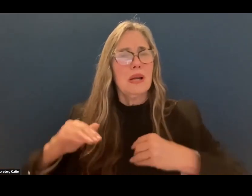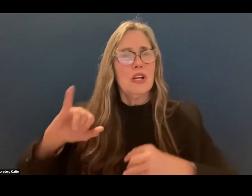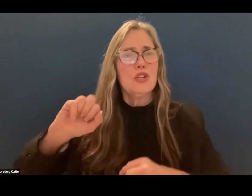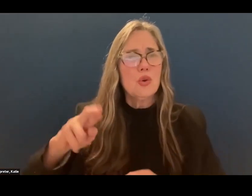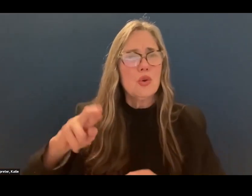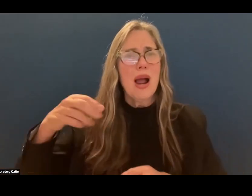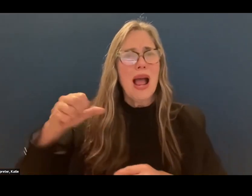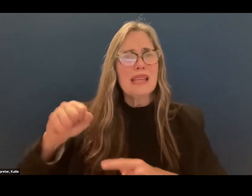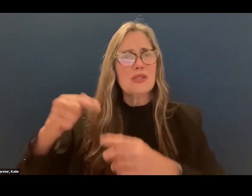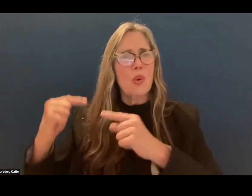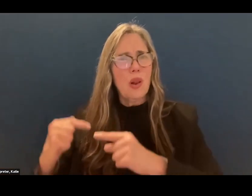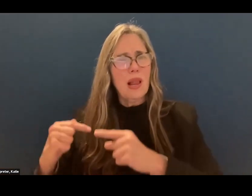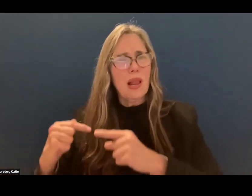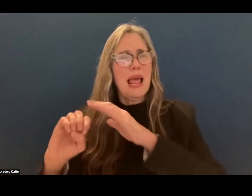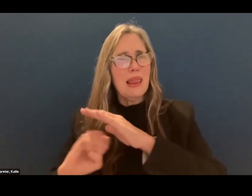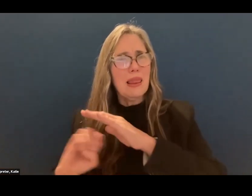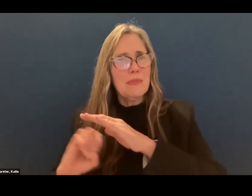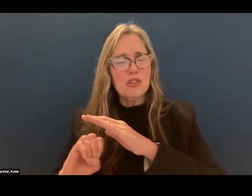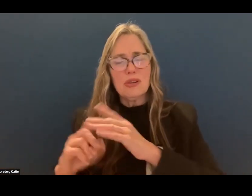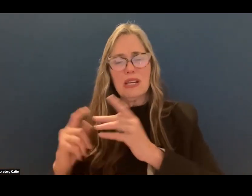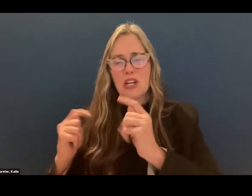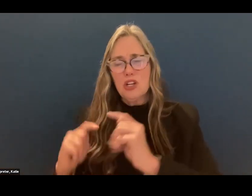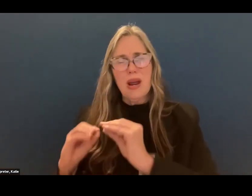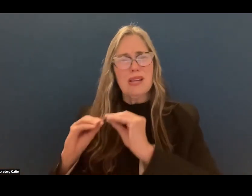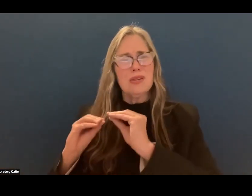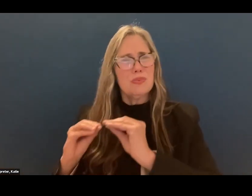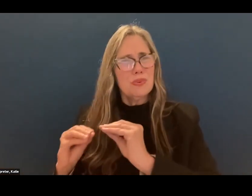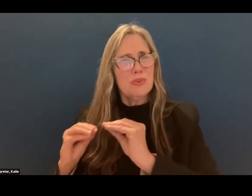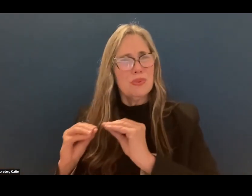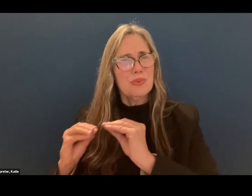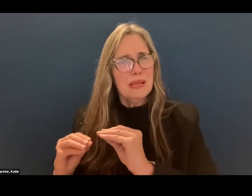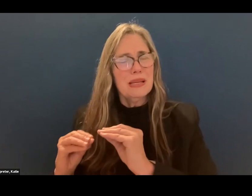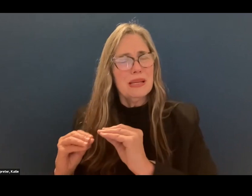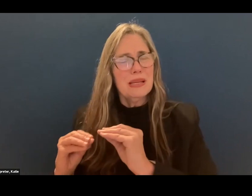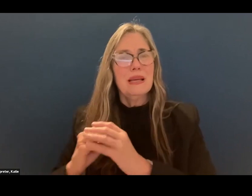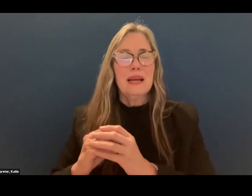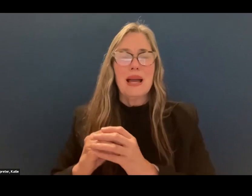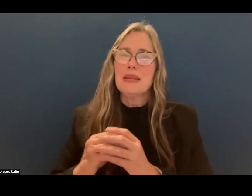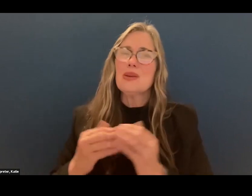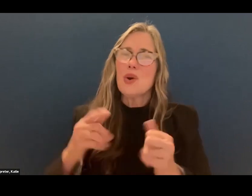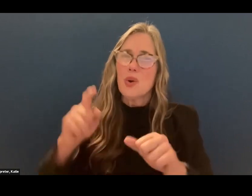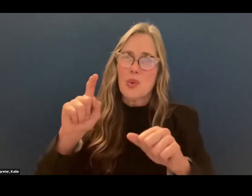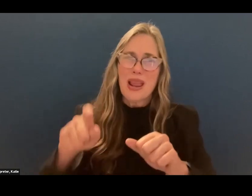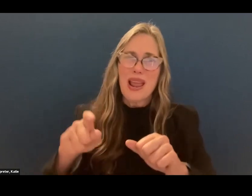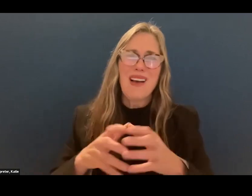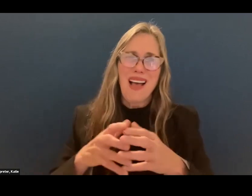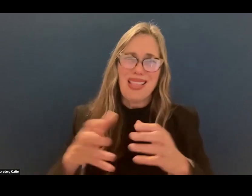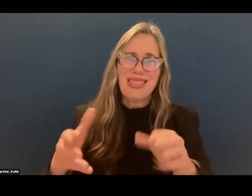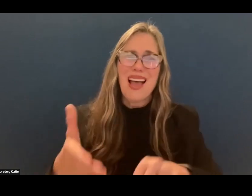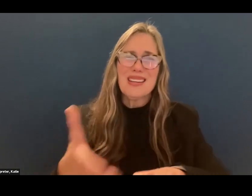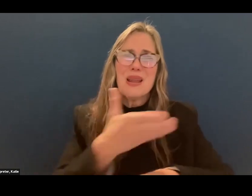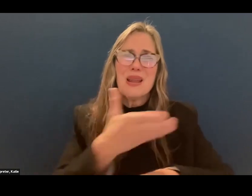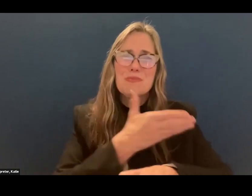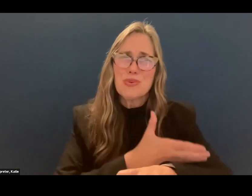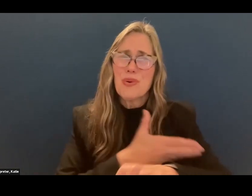with all of the room that we still have to grow, I want to say that in my brief time